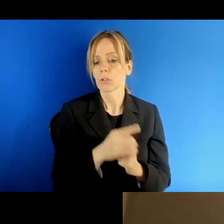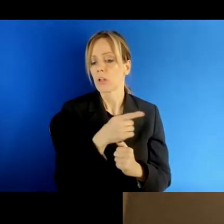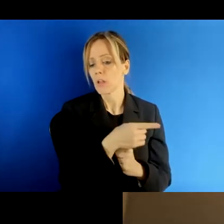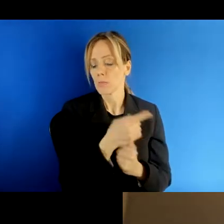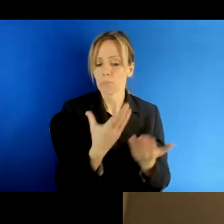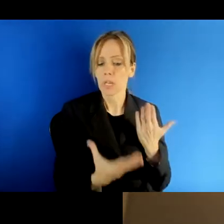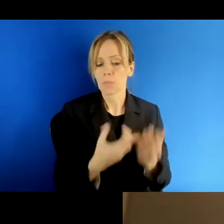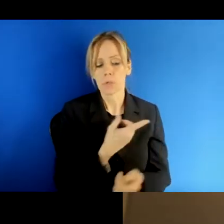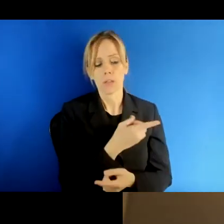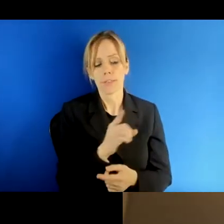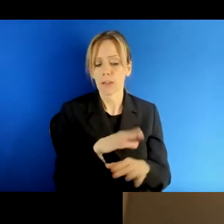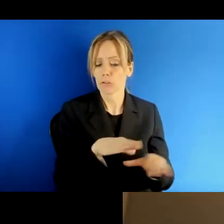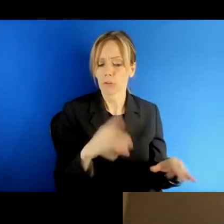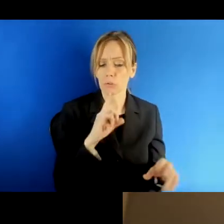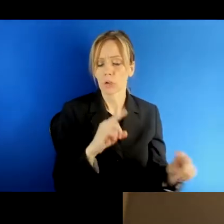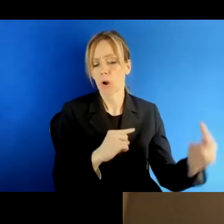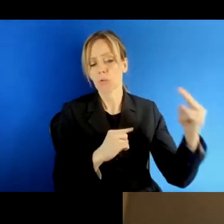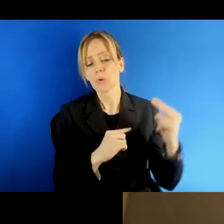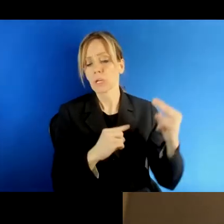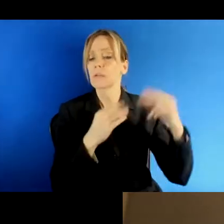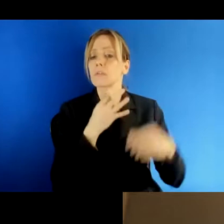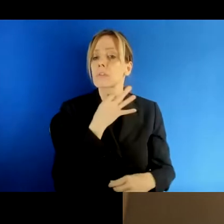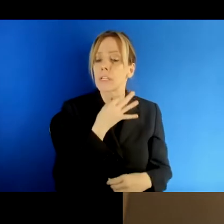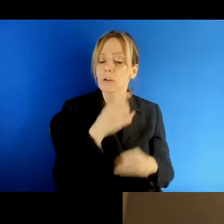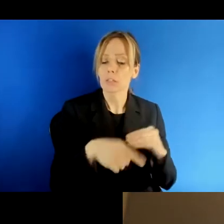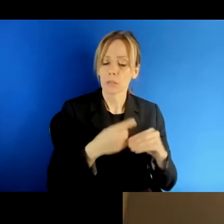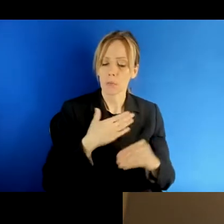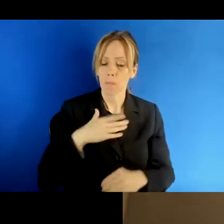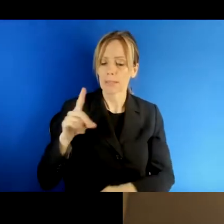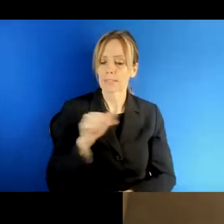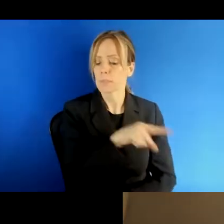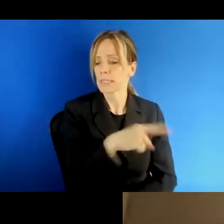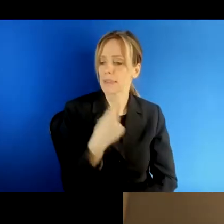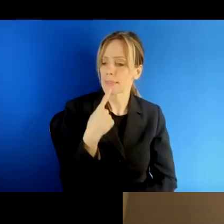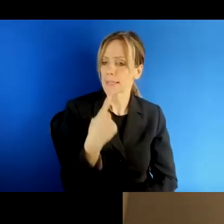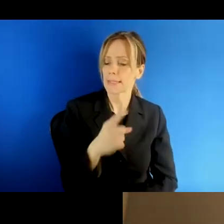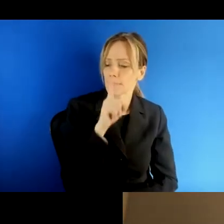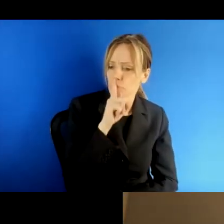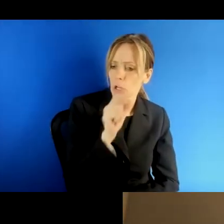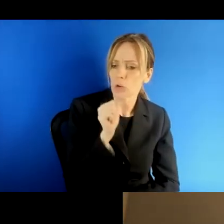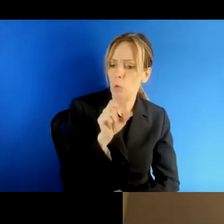my disability, but like, they don't allow